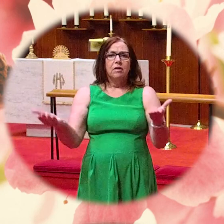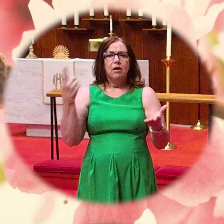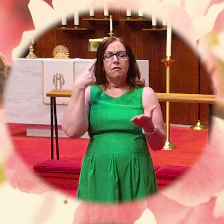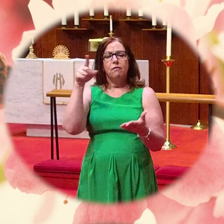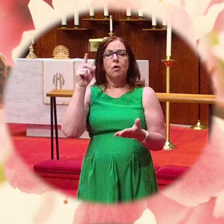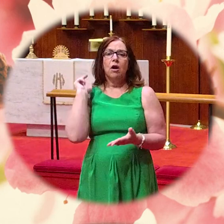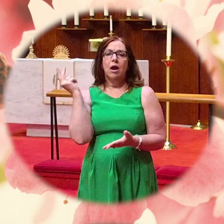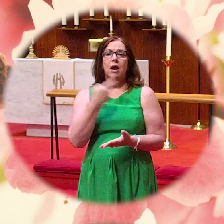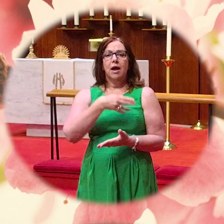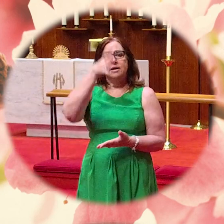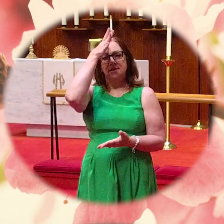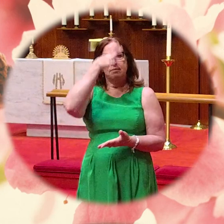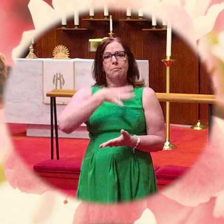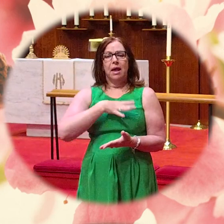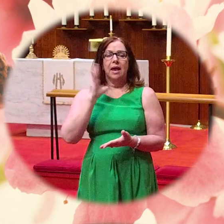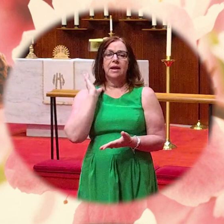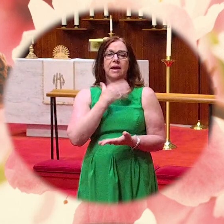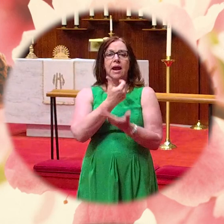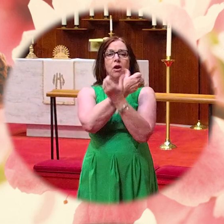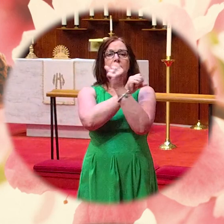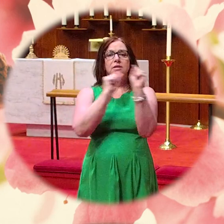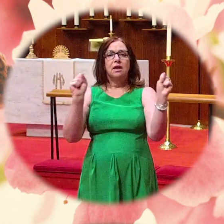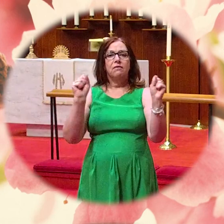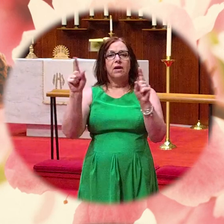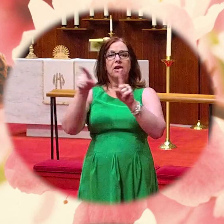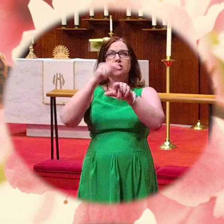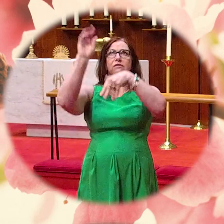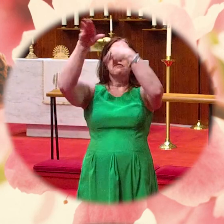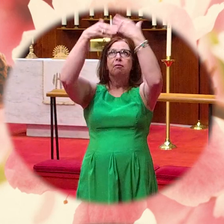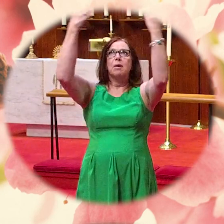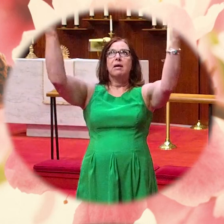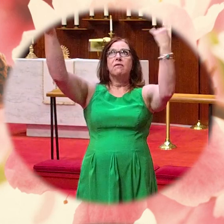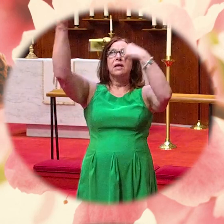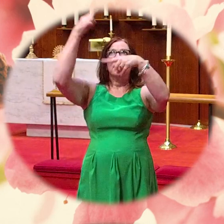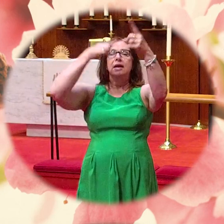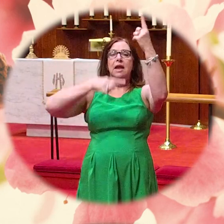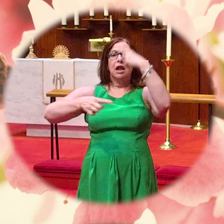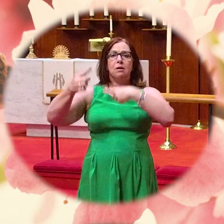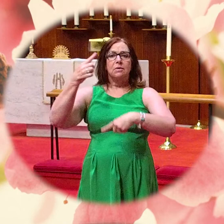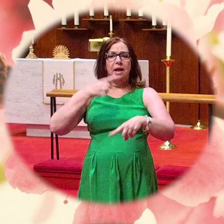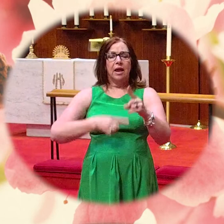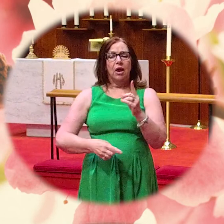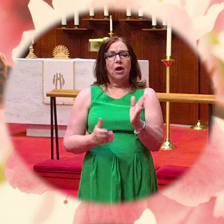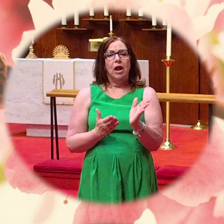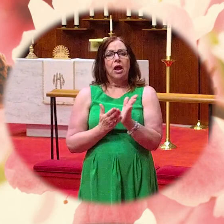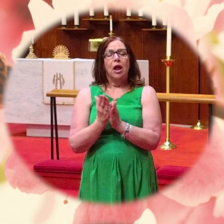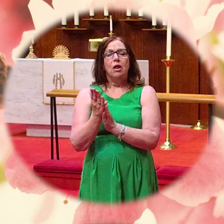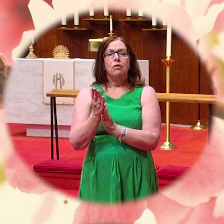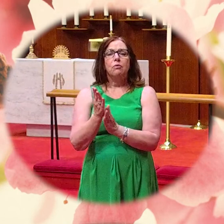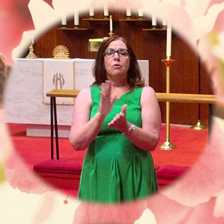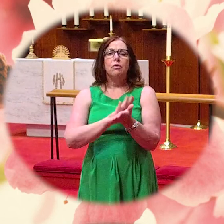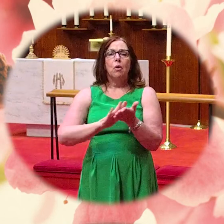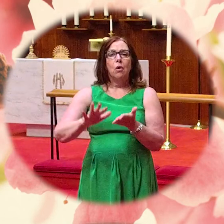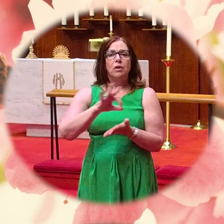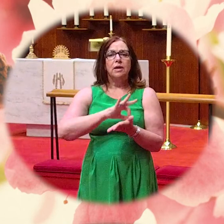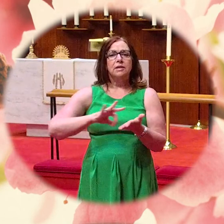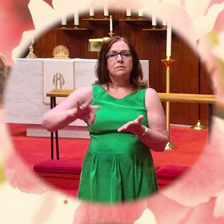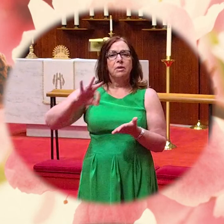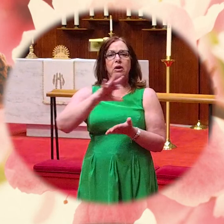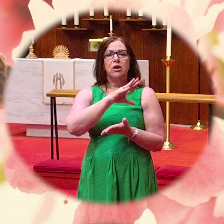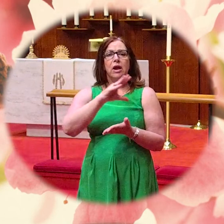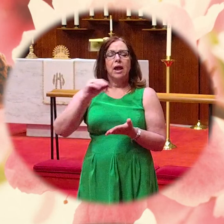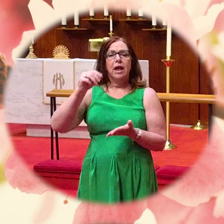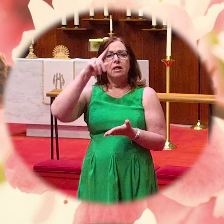for us men and for our salvation came down from heaven and was incarnate by the Holy Spirit of